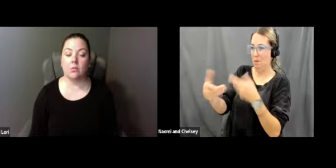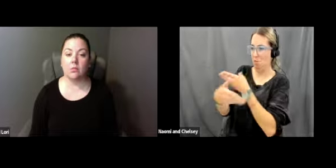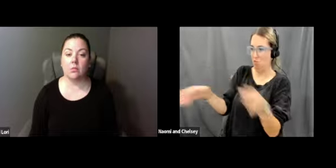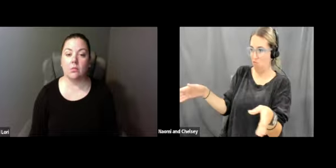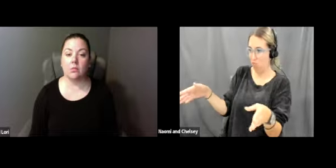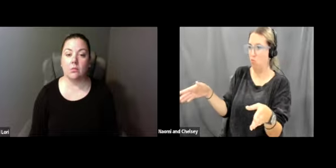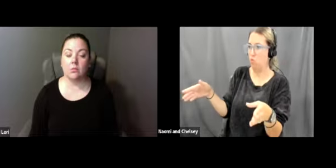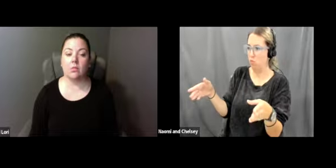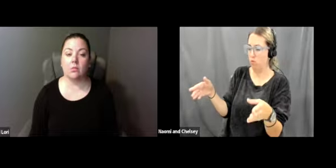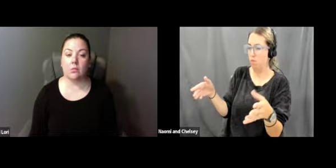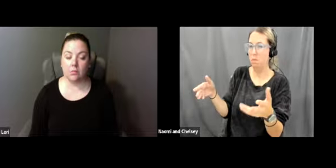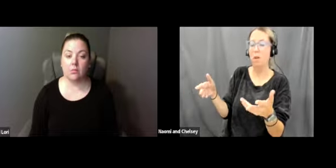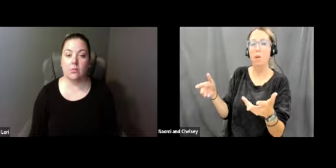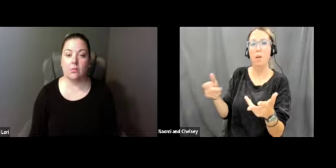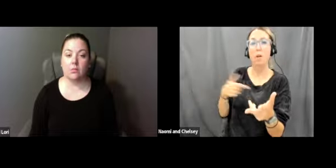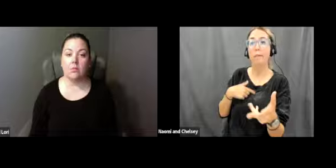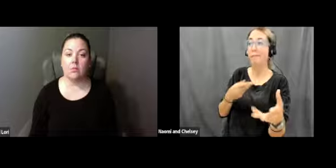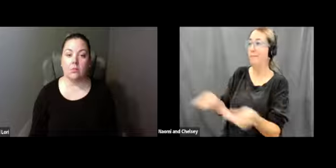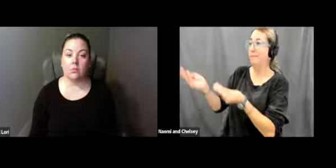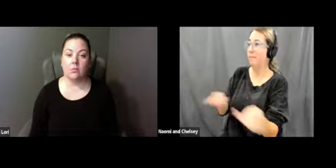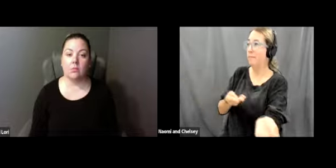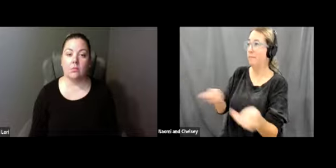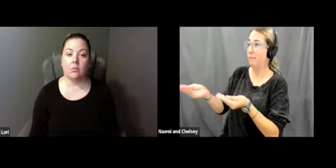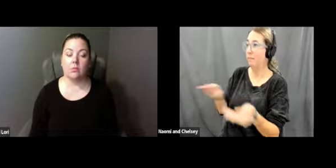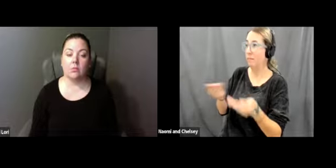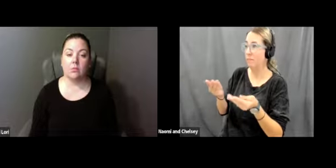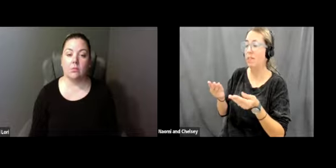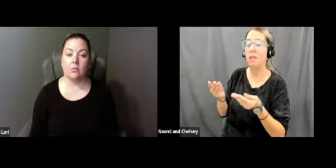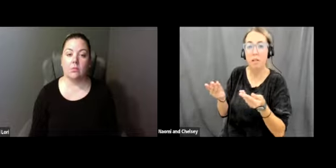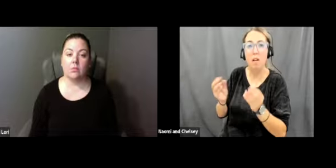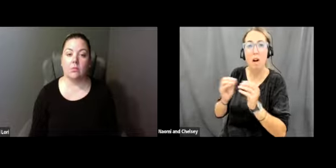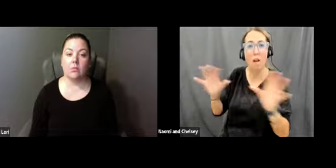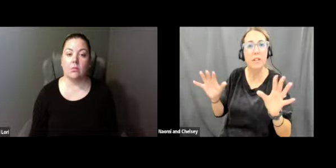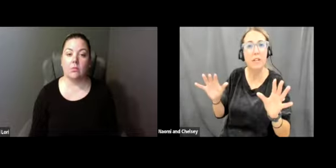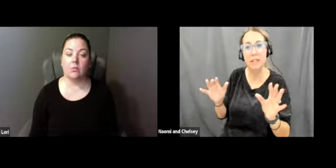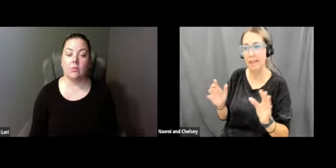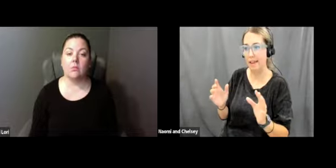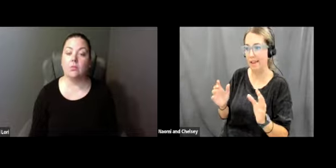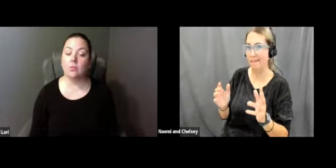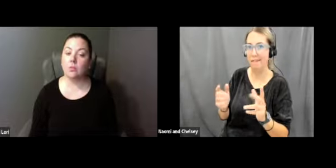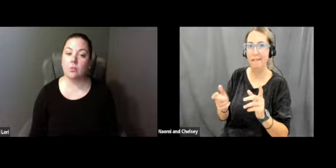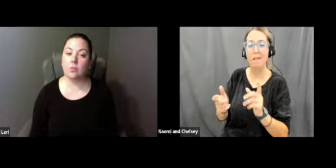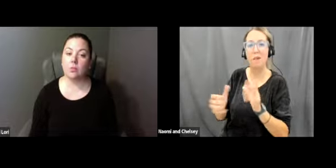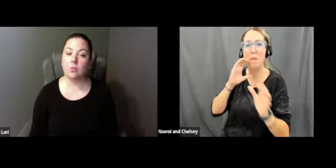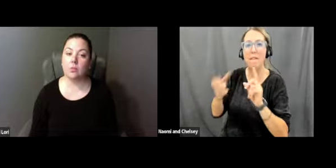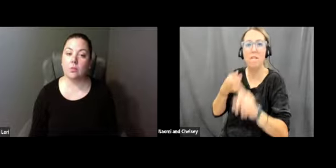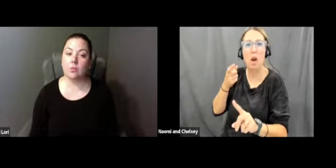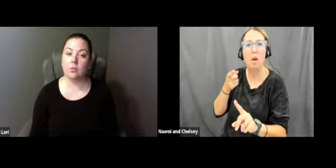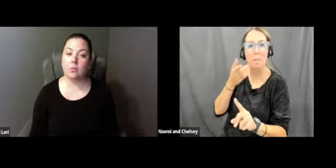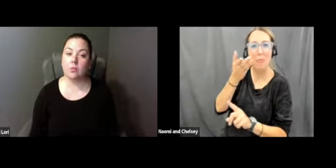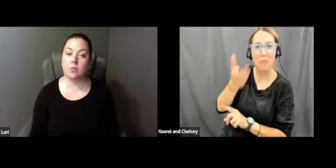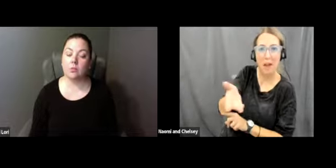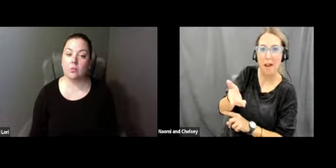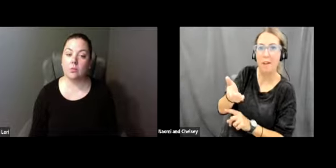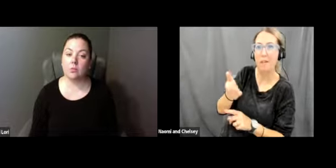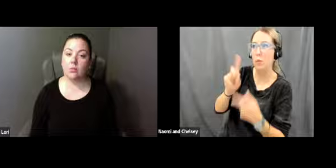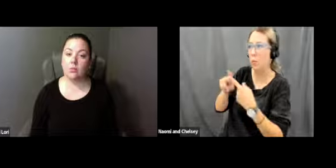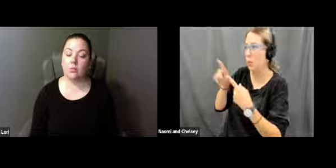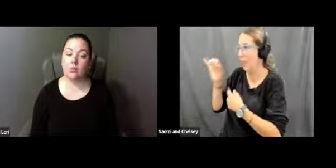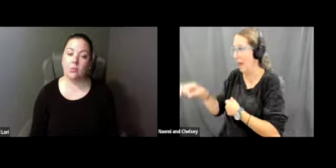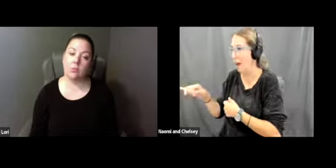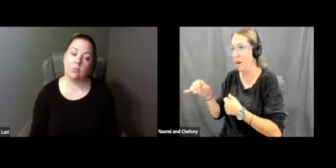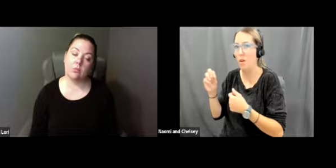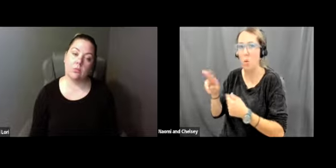obviously these two people can see that I'm just the middleman. But when I'm on the phone, maybe it's not apparent that I am a middleman. I